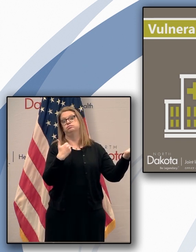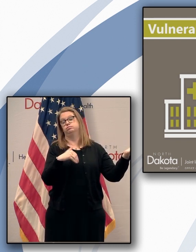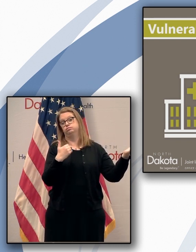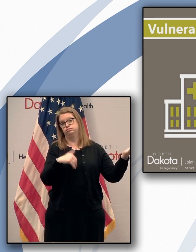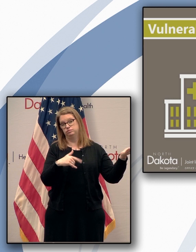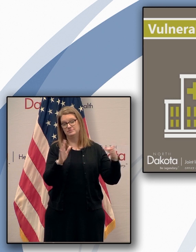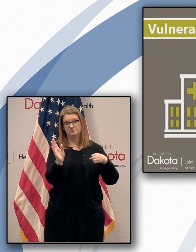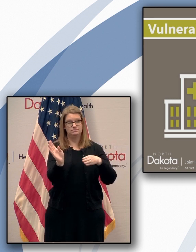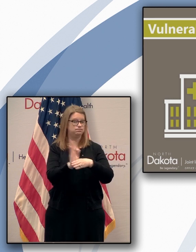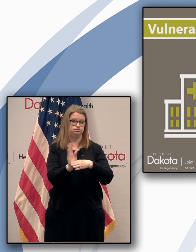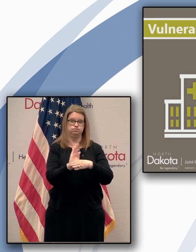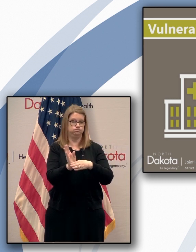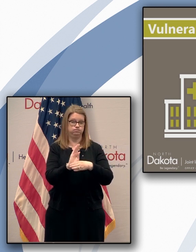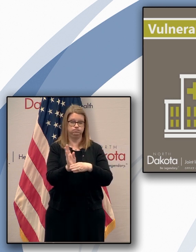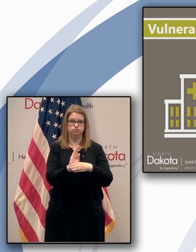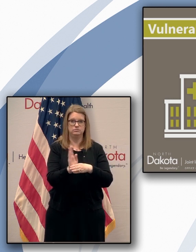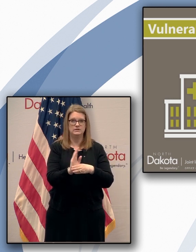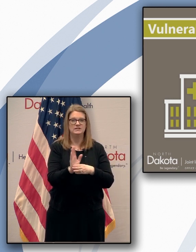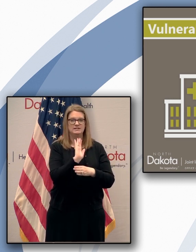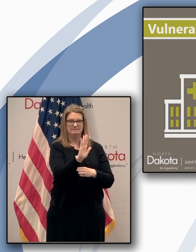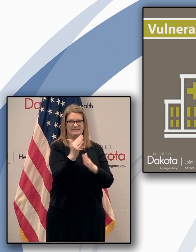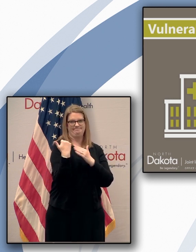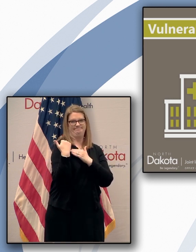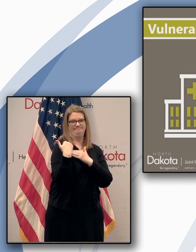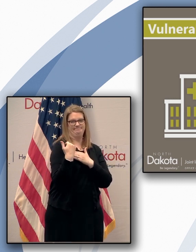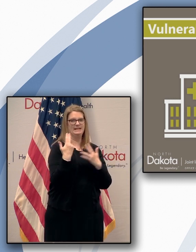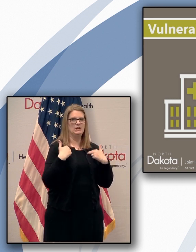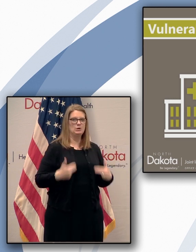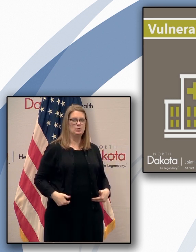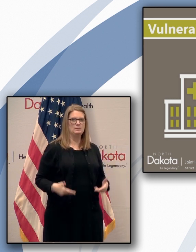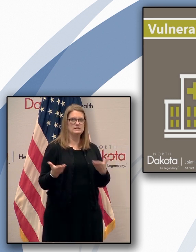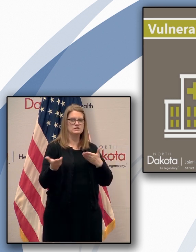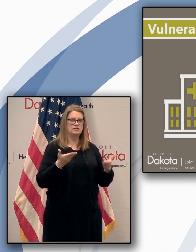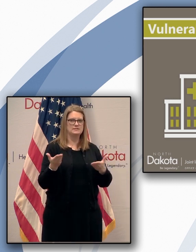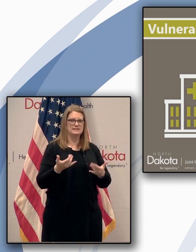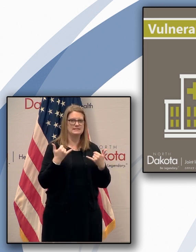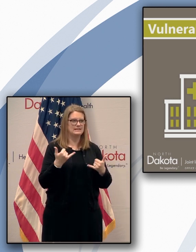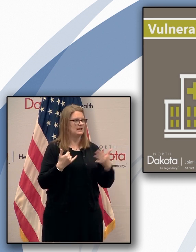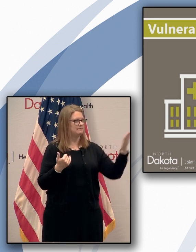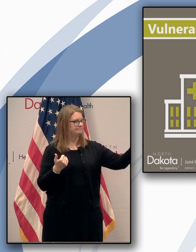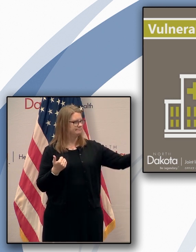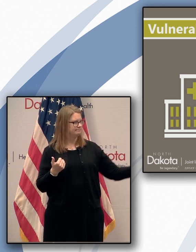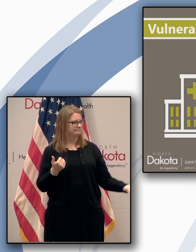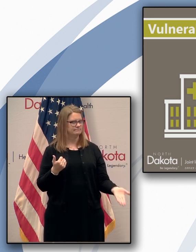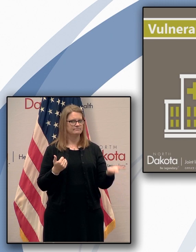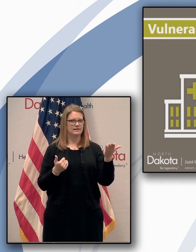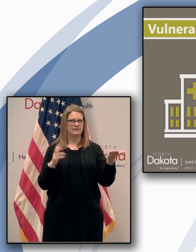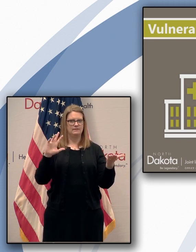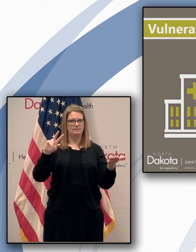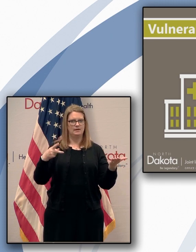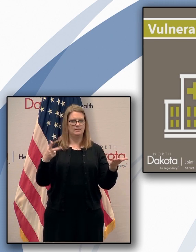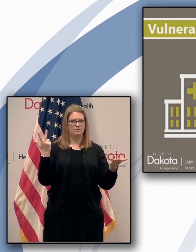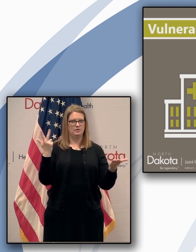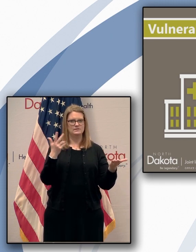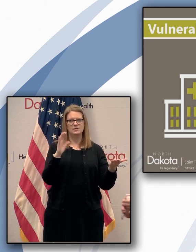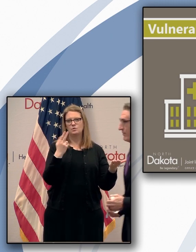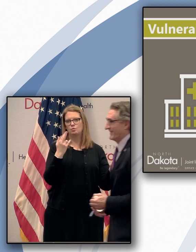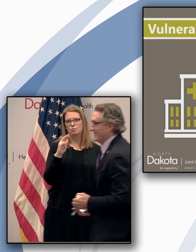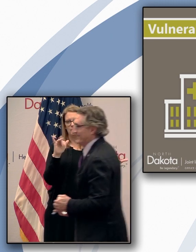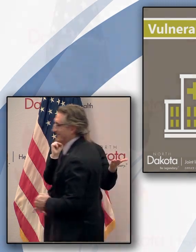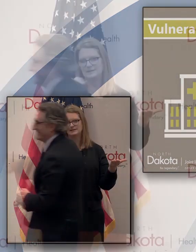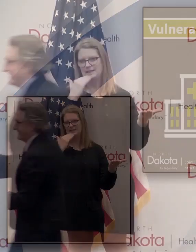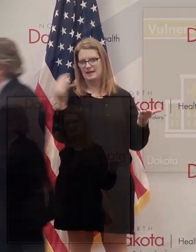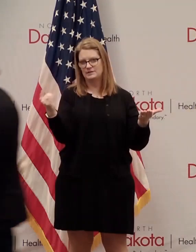things across his role in human services, but here he is today to talk about VP3. Chris, thanks for being here.